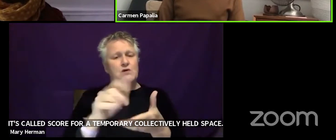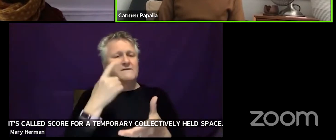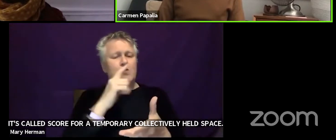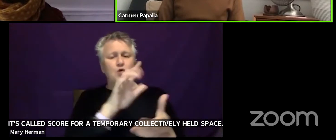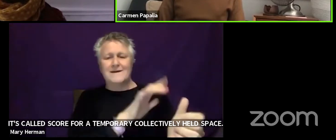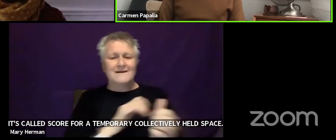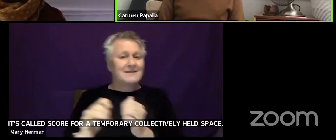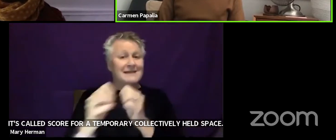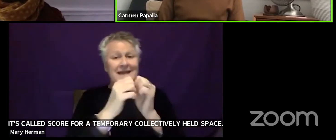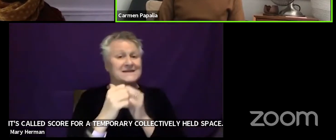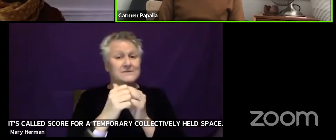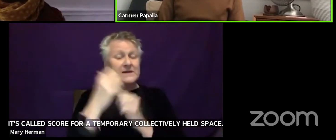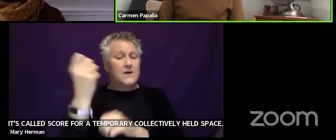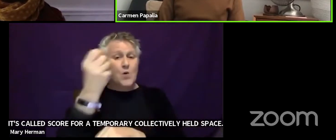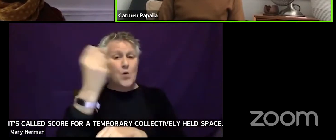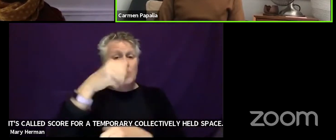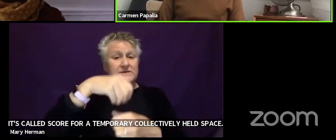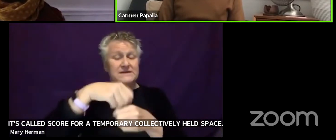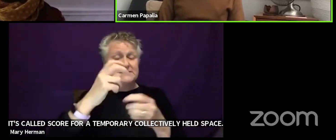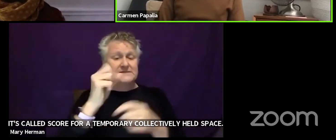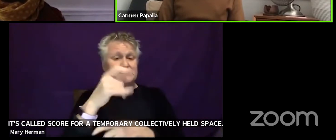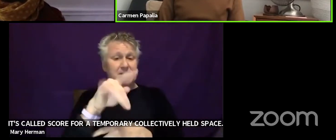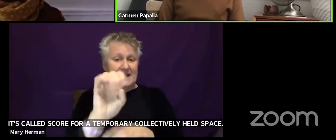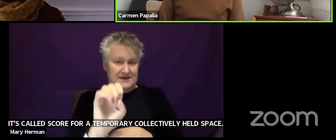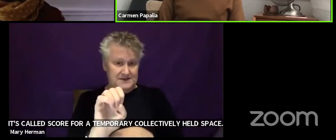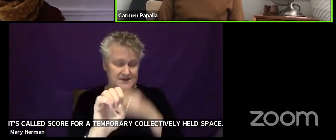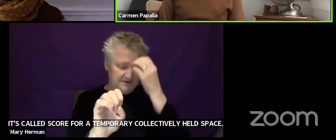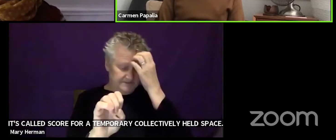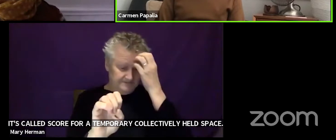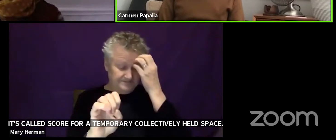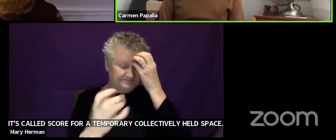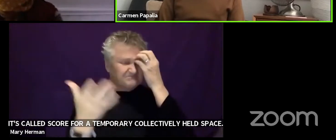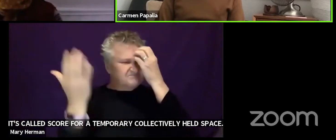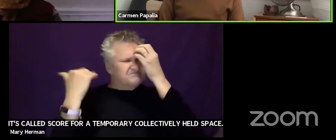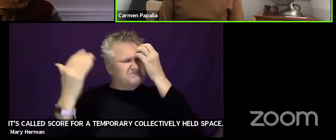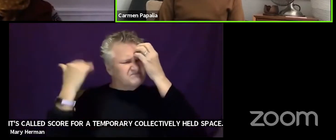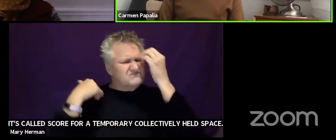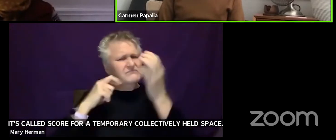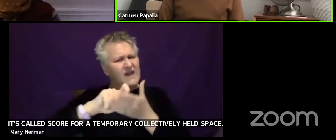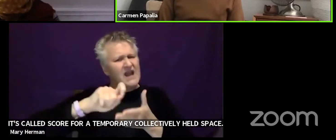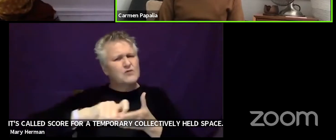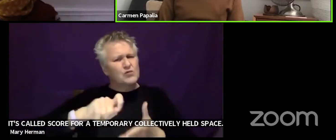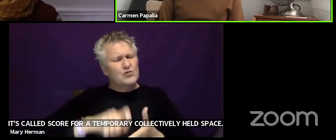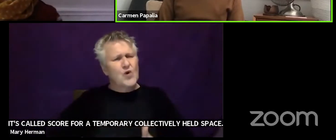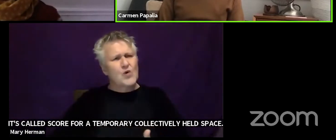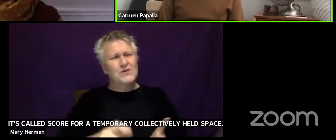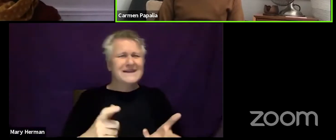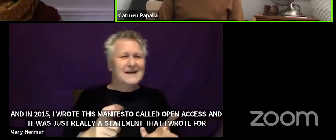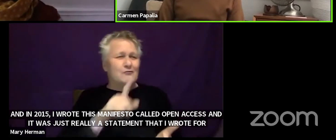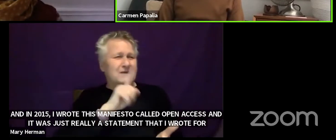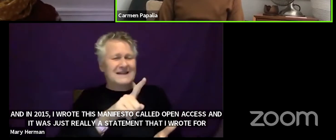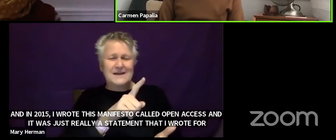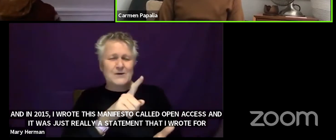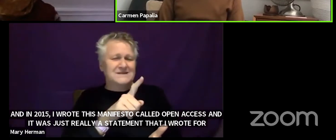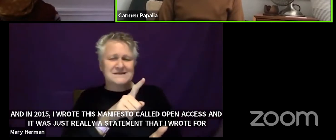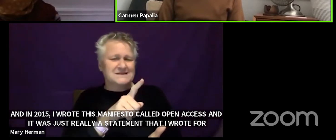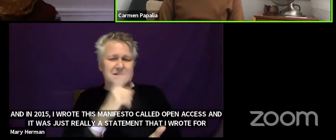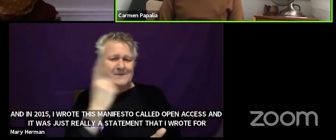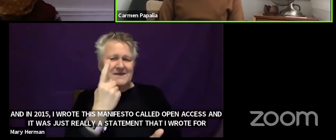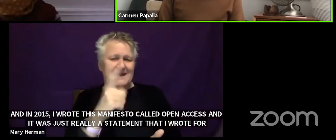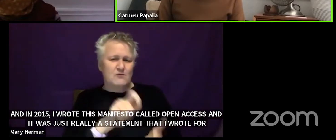wrote this manifesto called Open Access, and it was just really a statement that I wrote for myself to describe the kind of accessibility